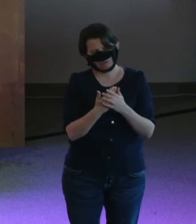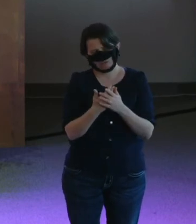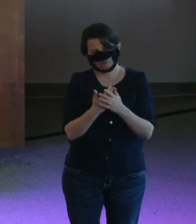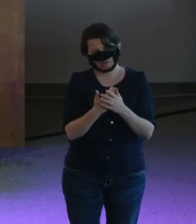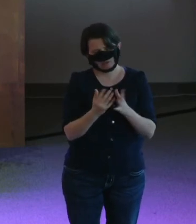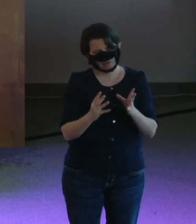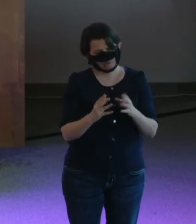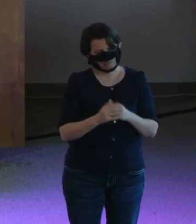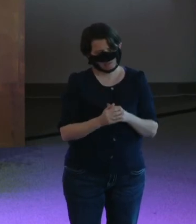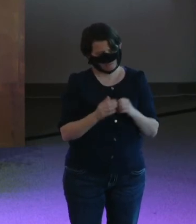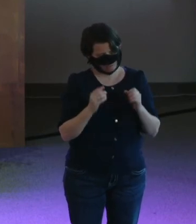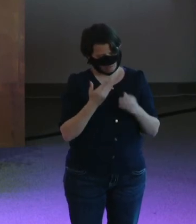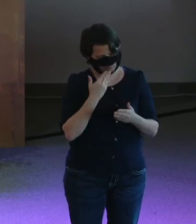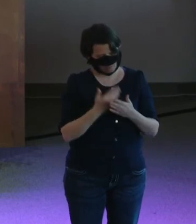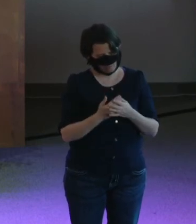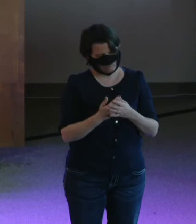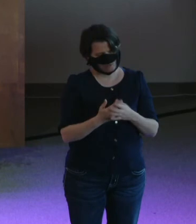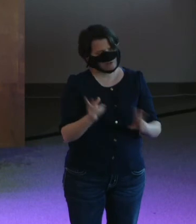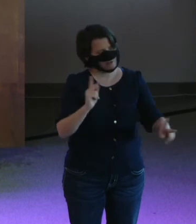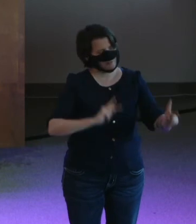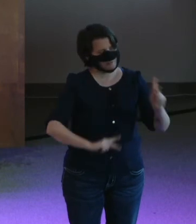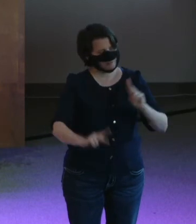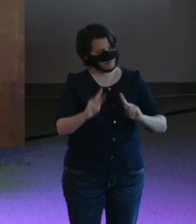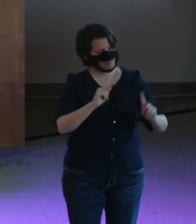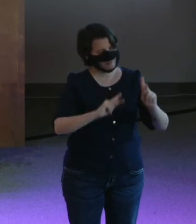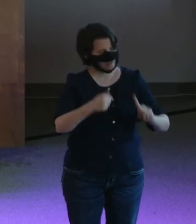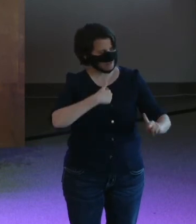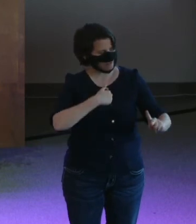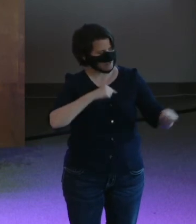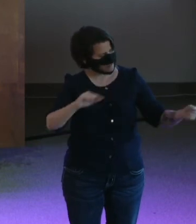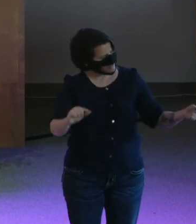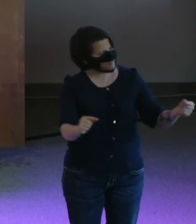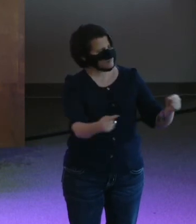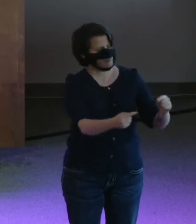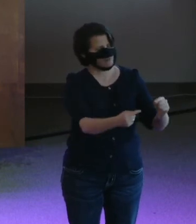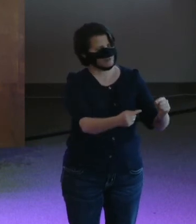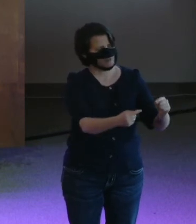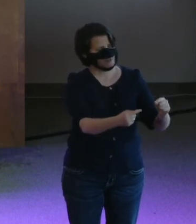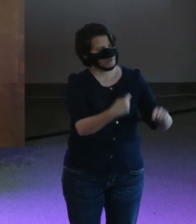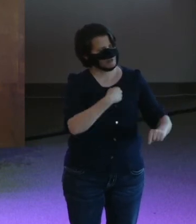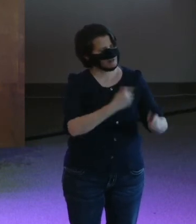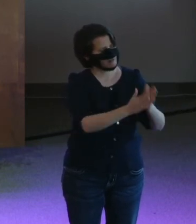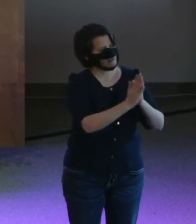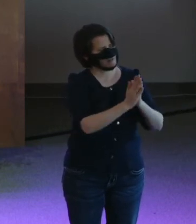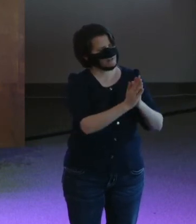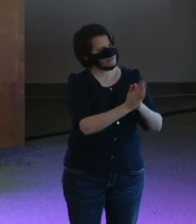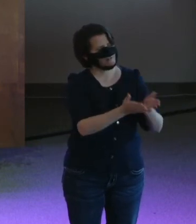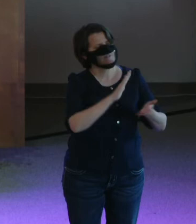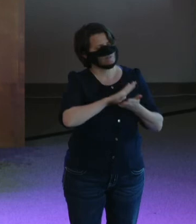Together, to those whom I may have caused harm, I ask